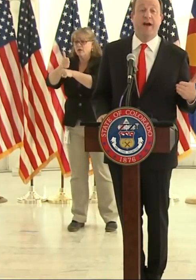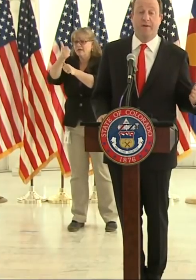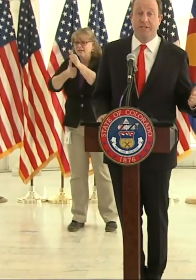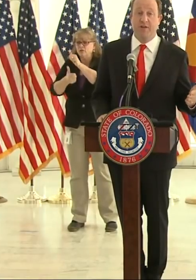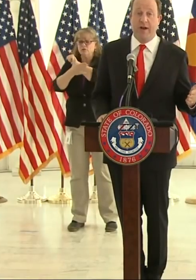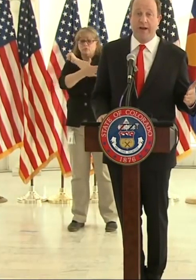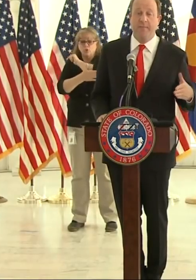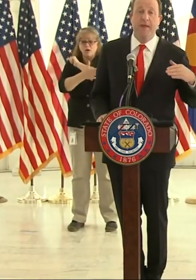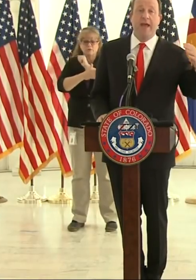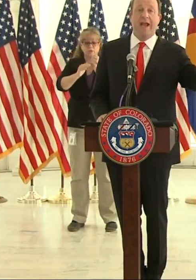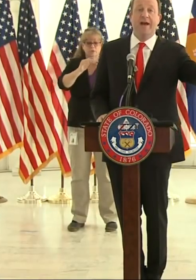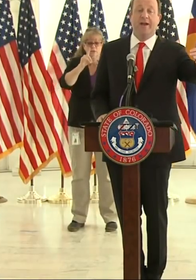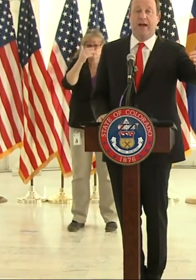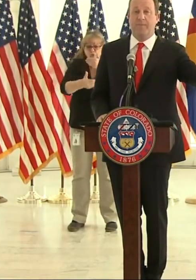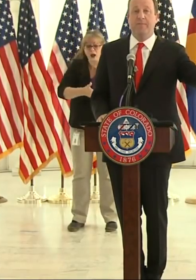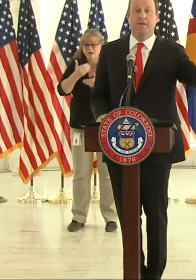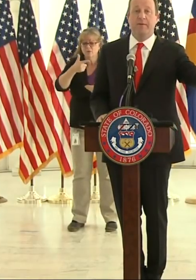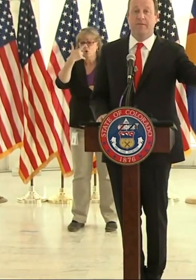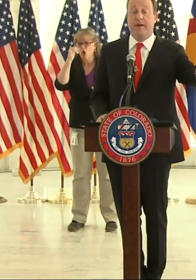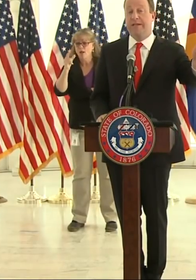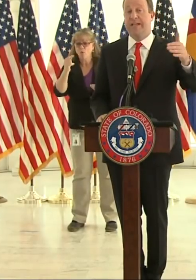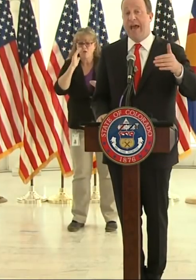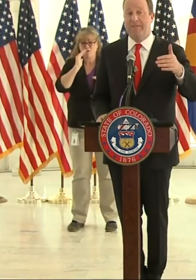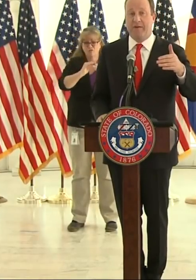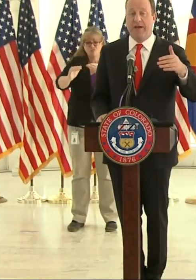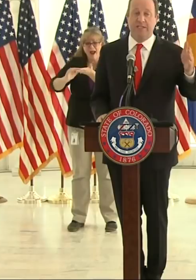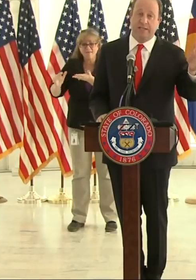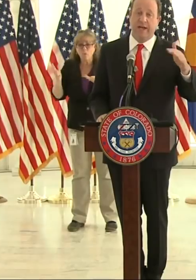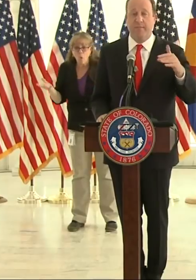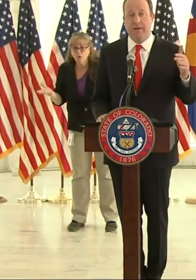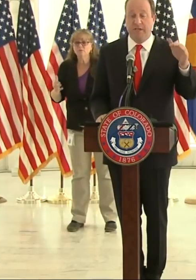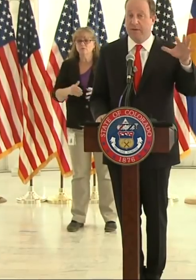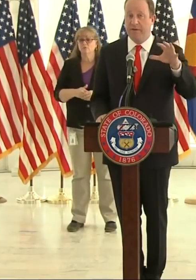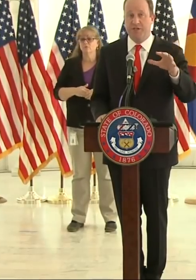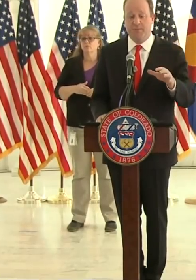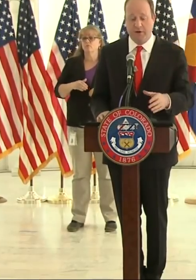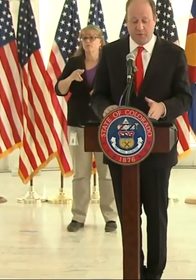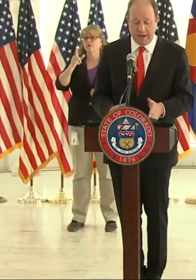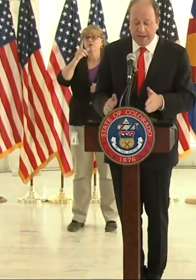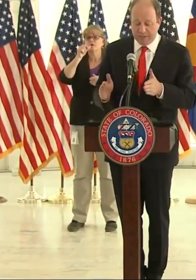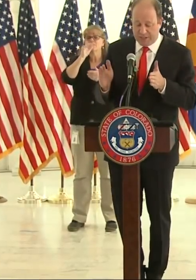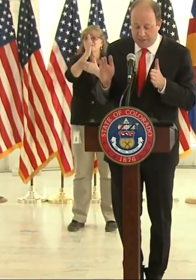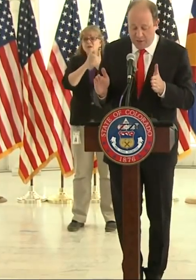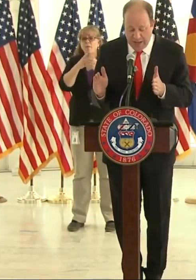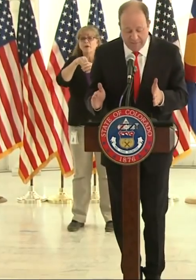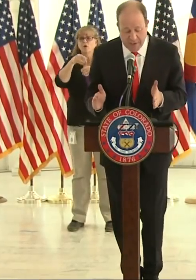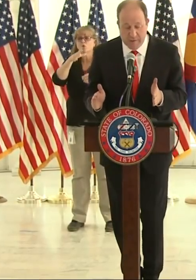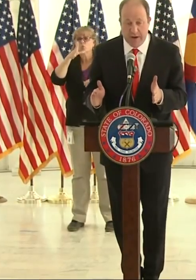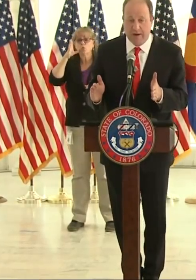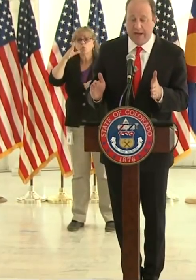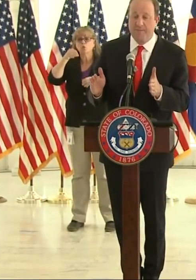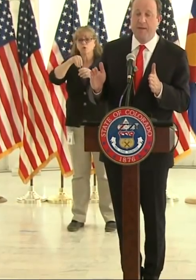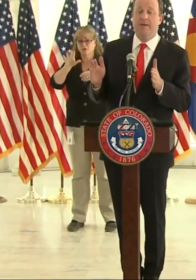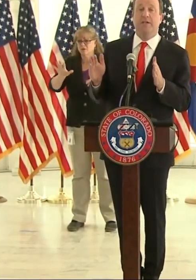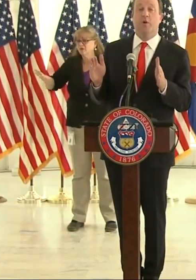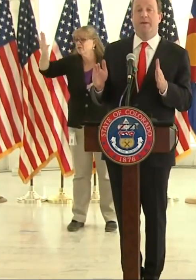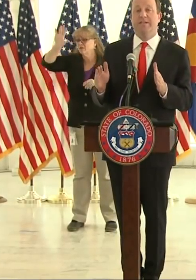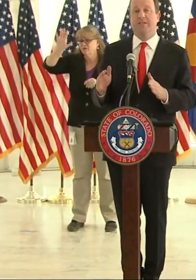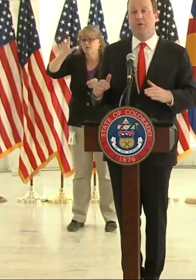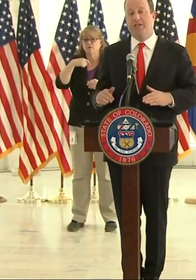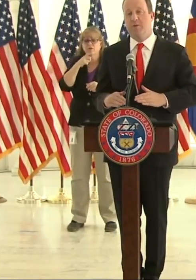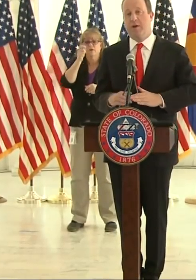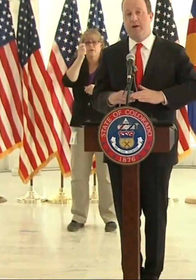prevalence of the virus in your area and not a lot of people coming from areas that have it, right? It's going to be a function of both, right? Just because you don't have it in your area, you